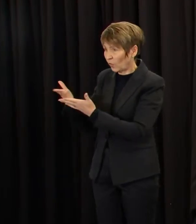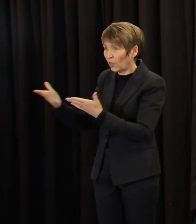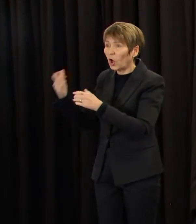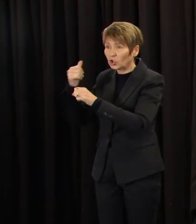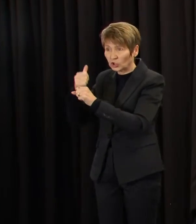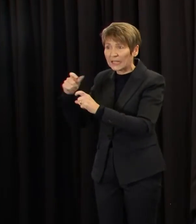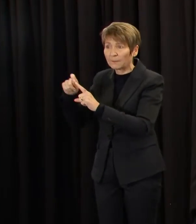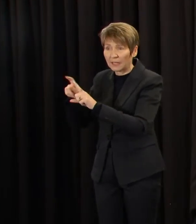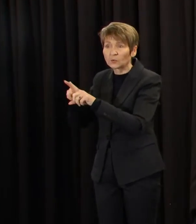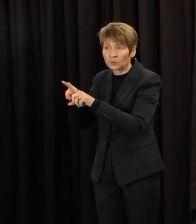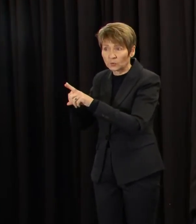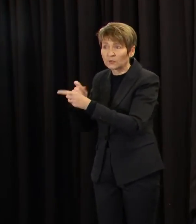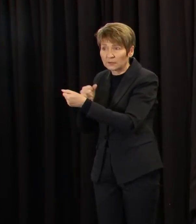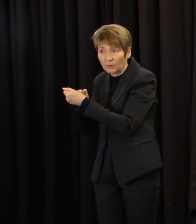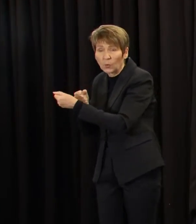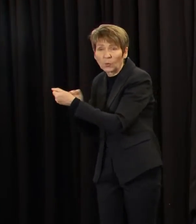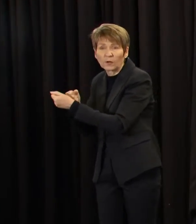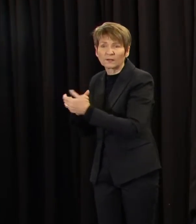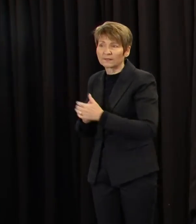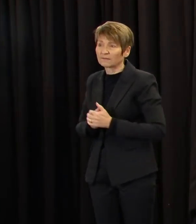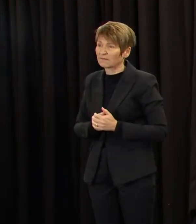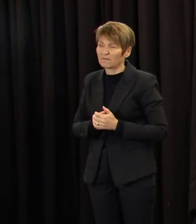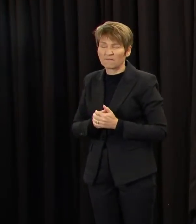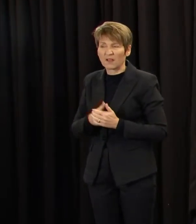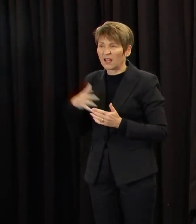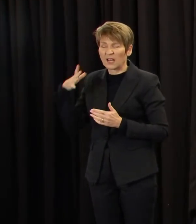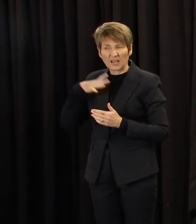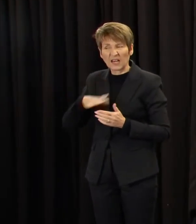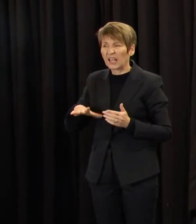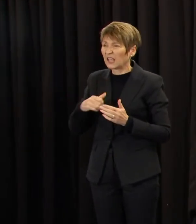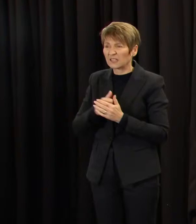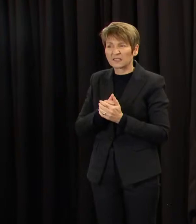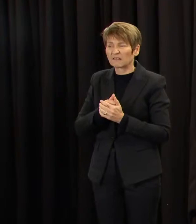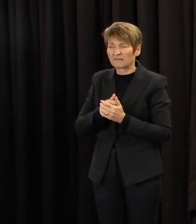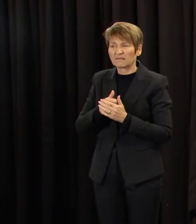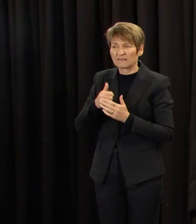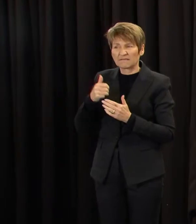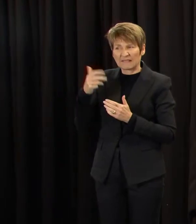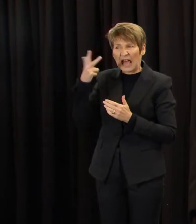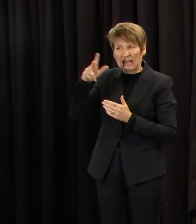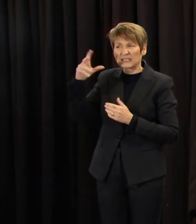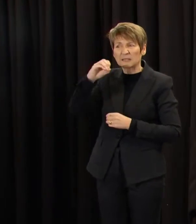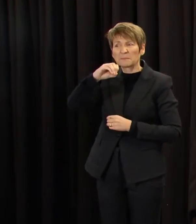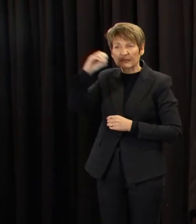literally the days, weeks and months ahead to get to that 80% threshold for double vaccinations, and